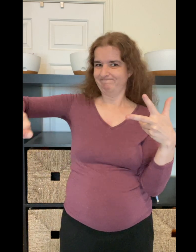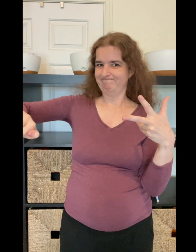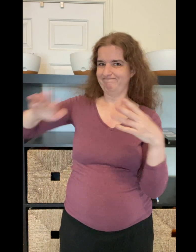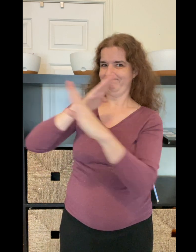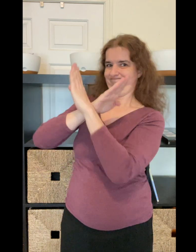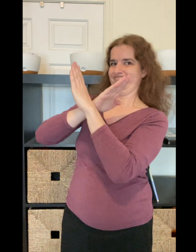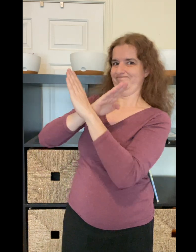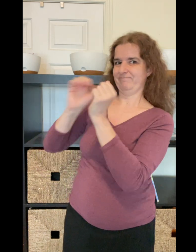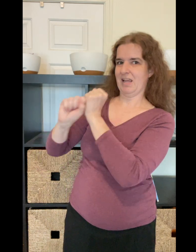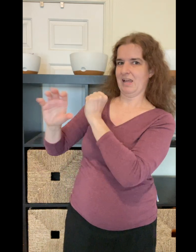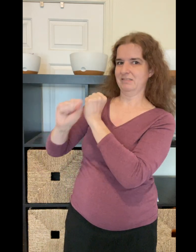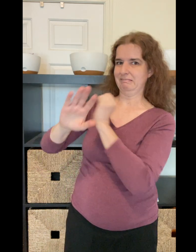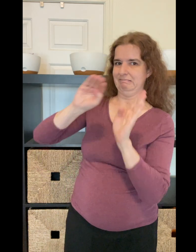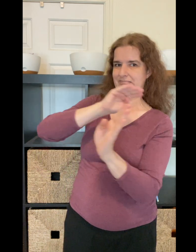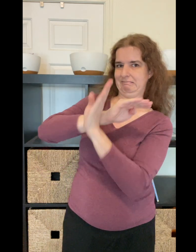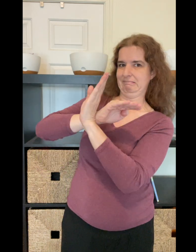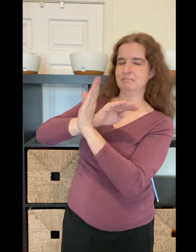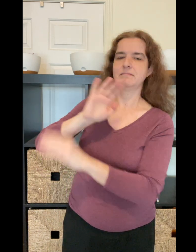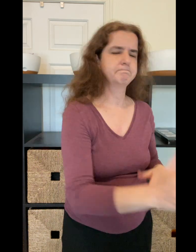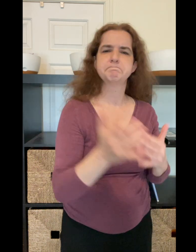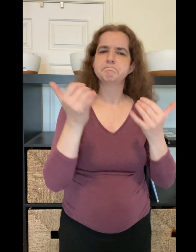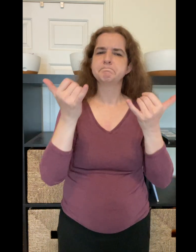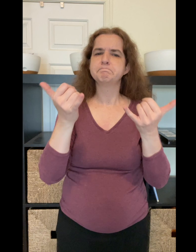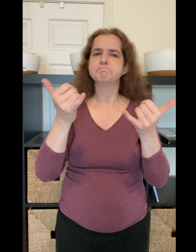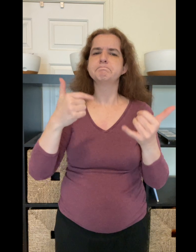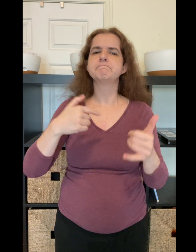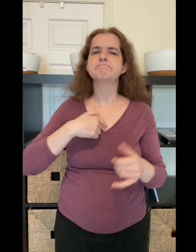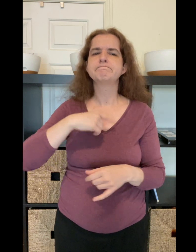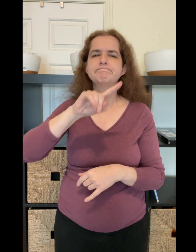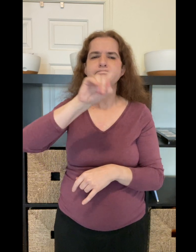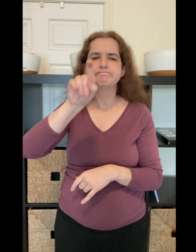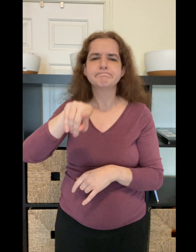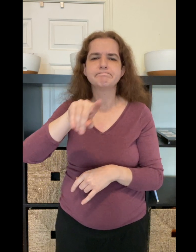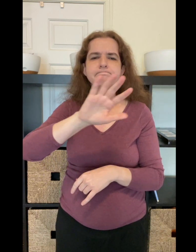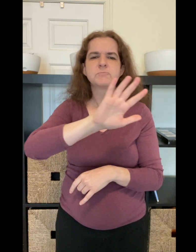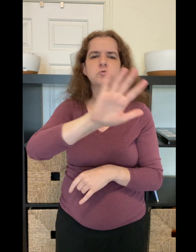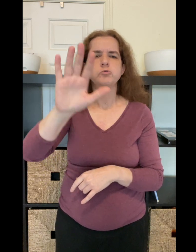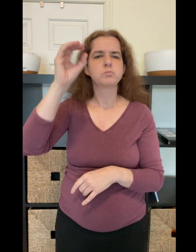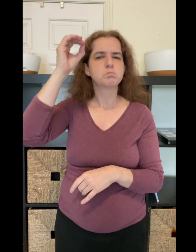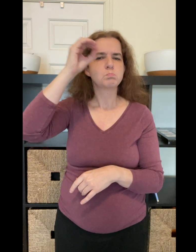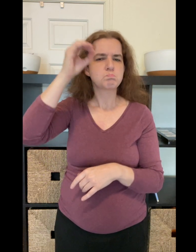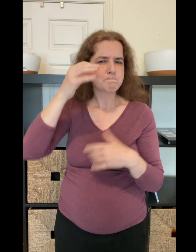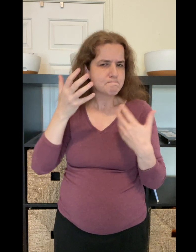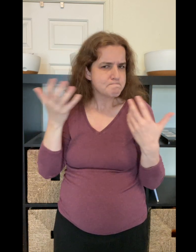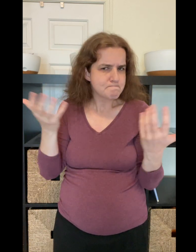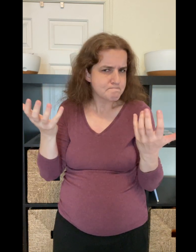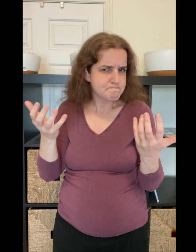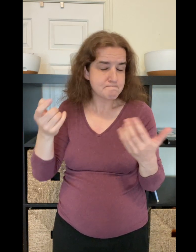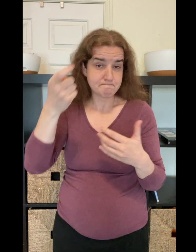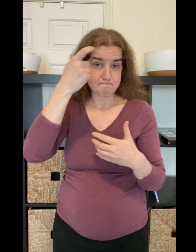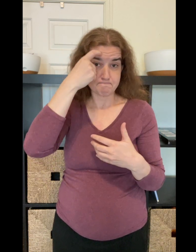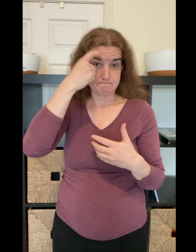food advertised, resist that advertisement, teach people to resist that. So now I have a question. What's your opinion